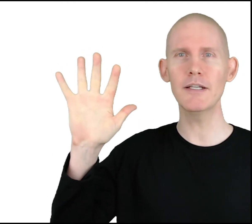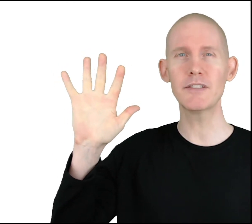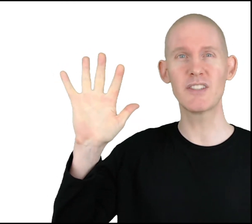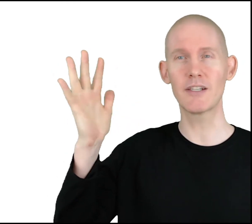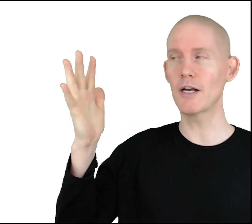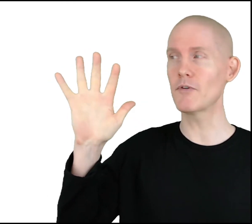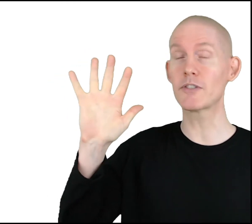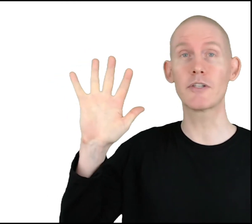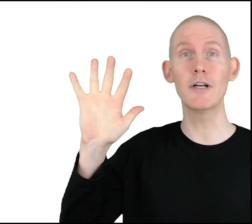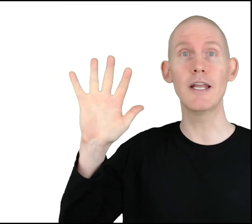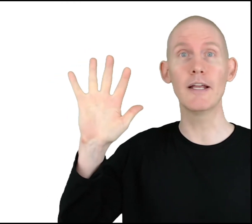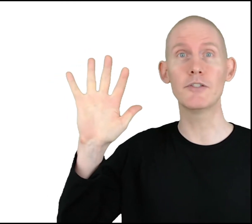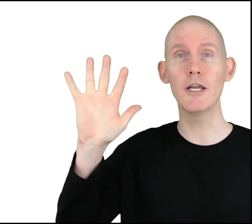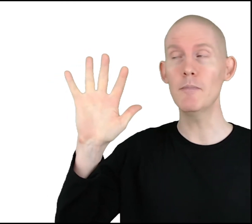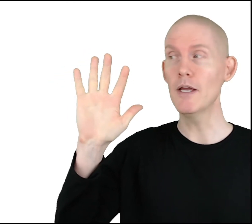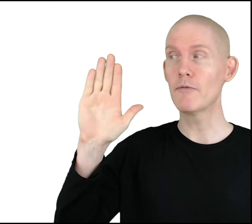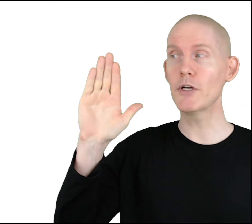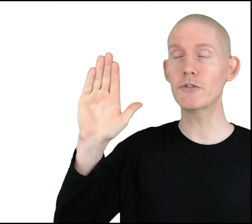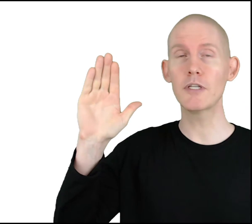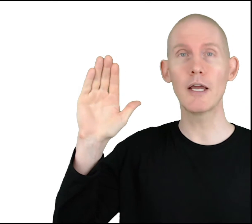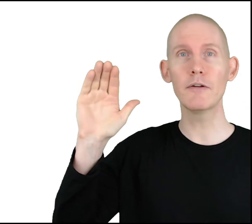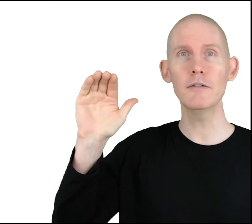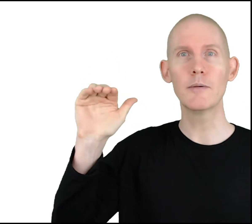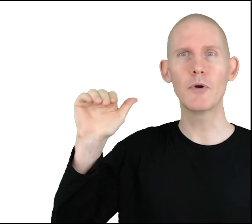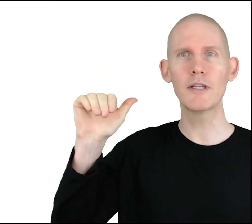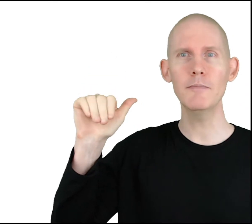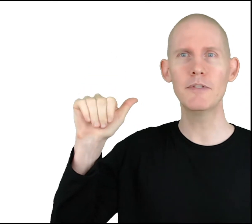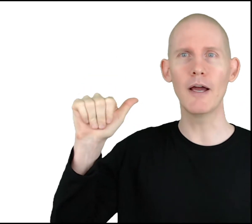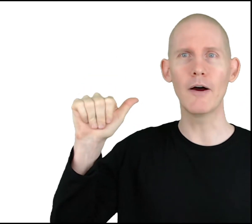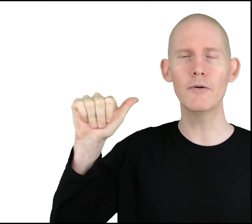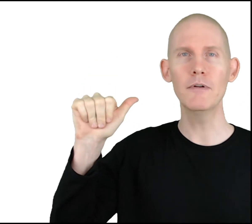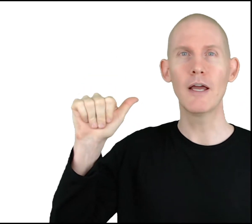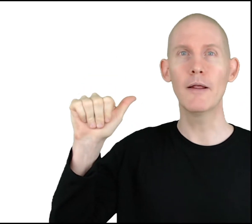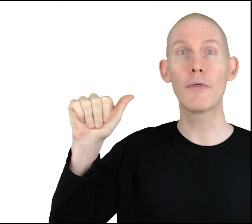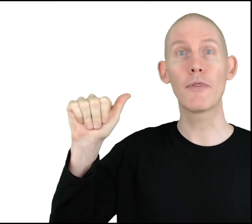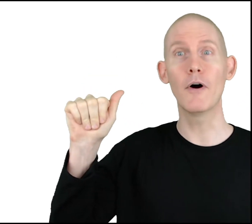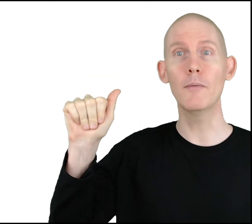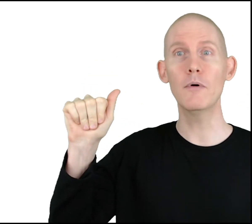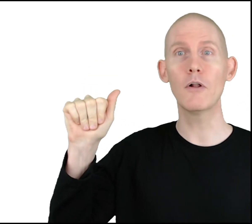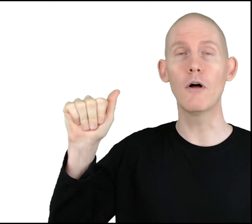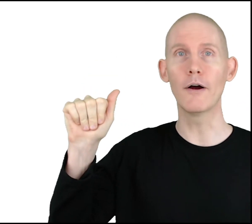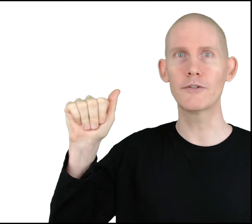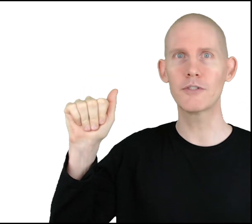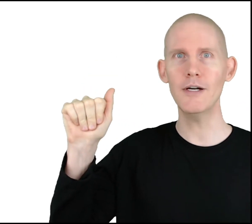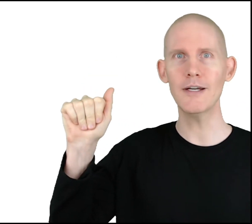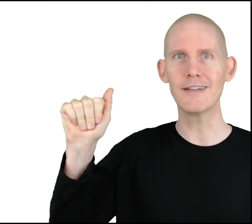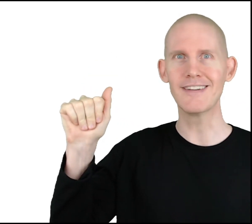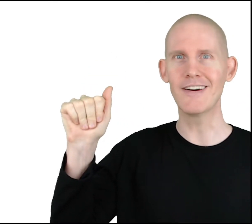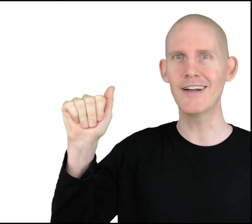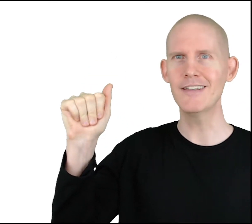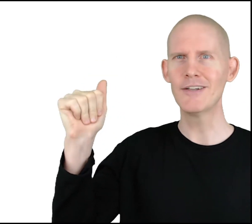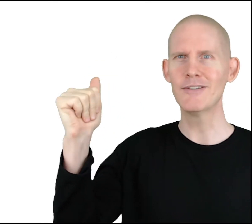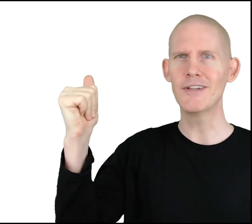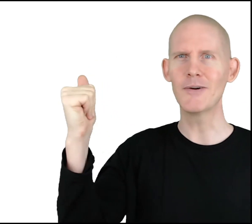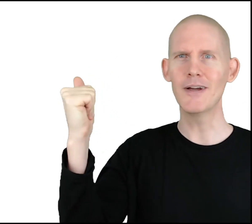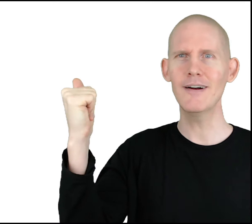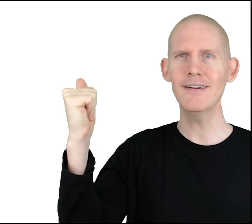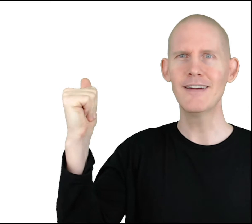This is kind of our starting hand shape. Fingers together, bring them down, and thumb alongside. All right, there we are.